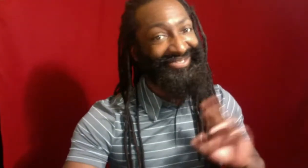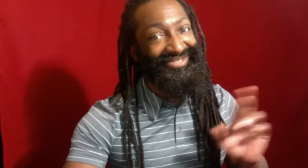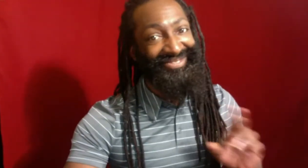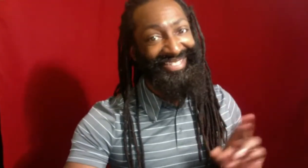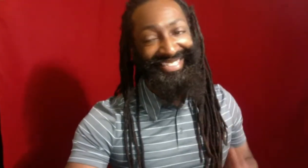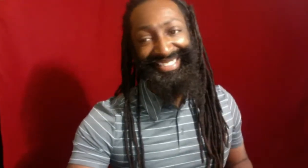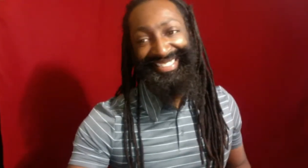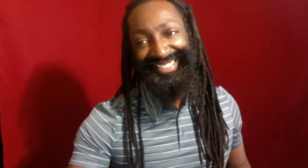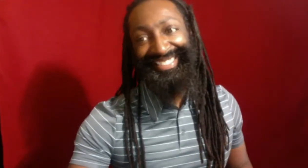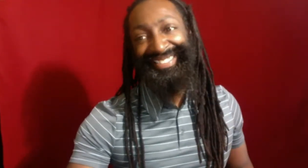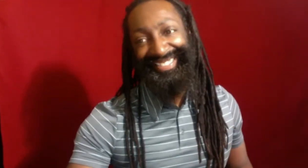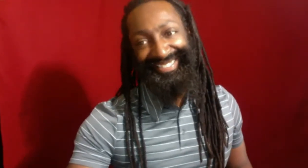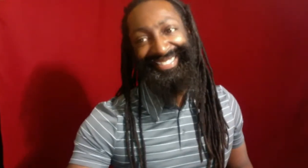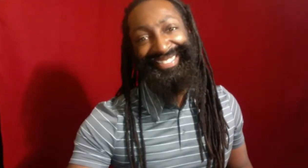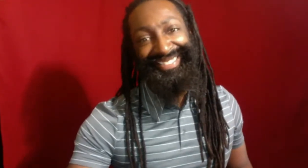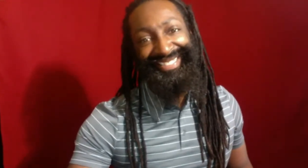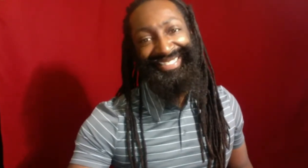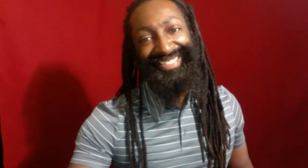And on to Miss Orkid.